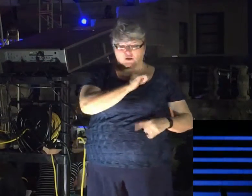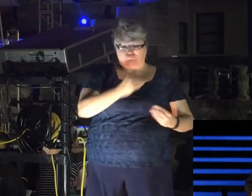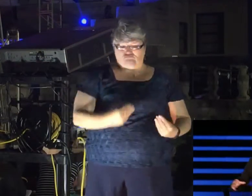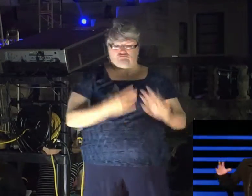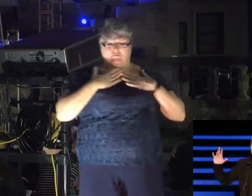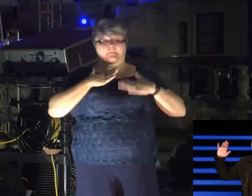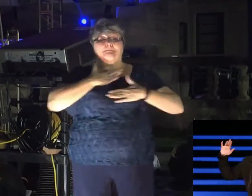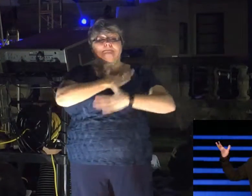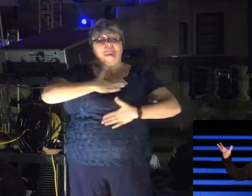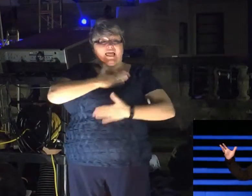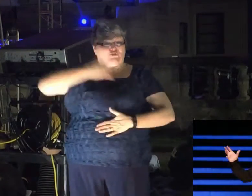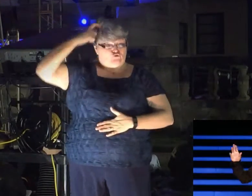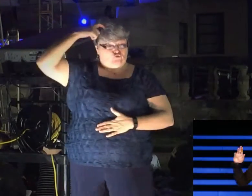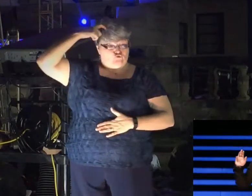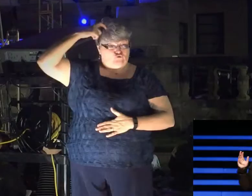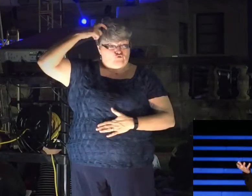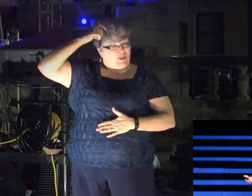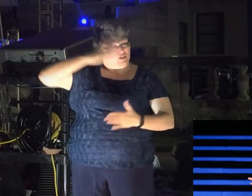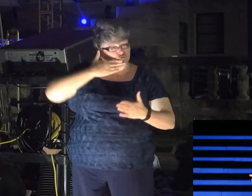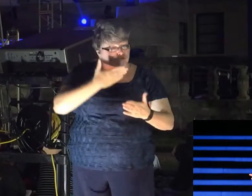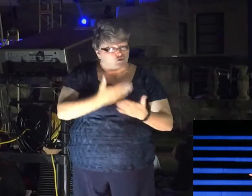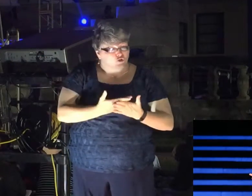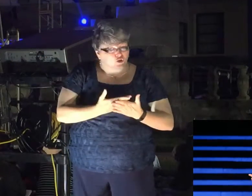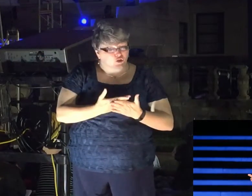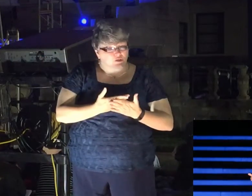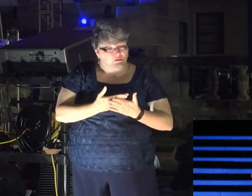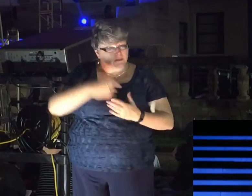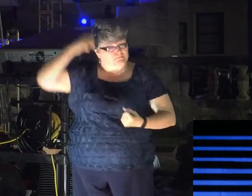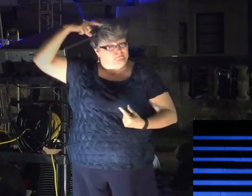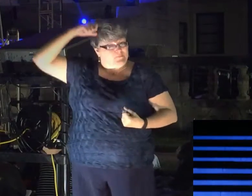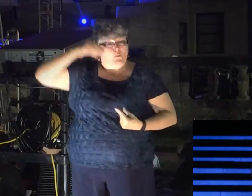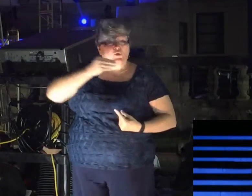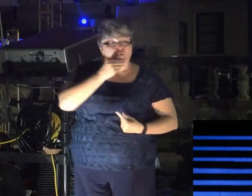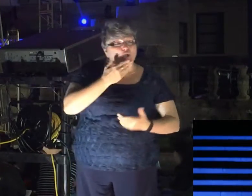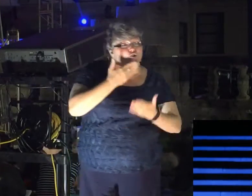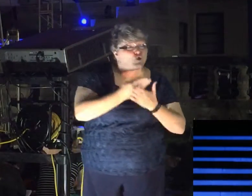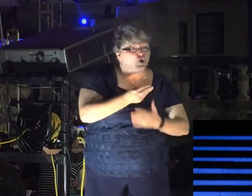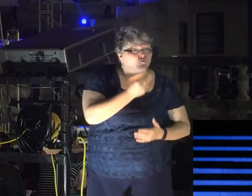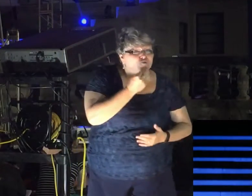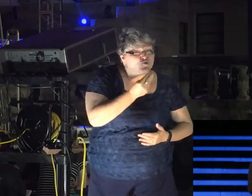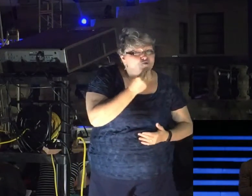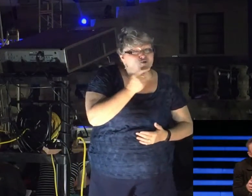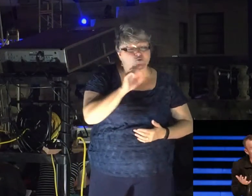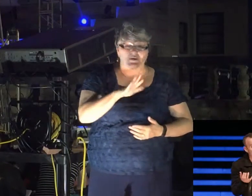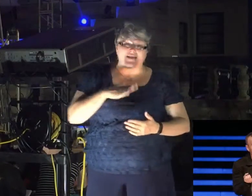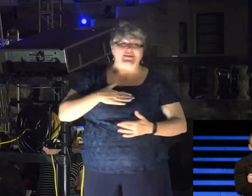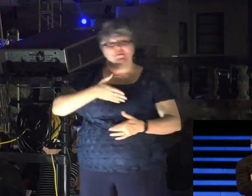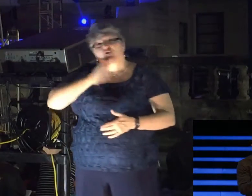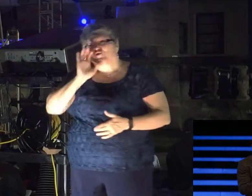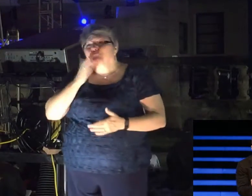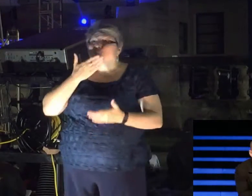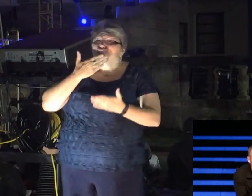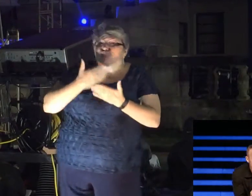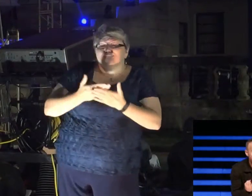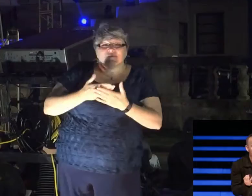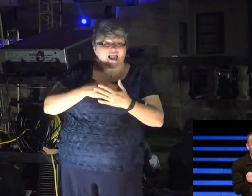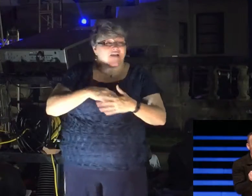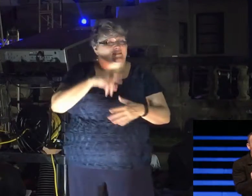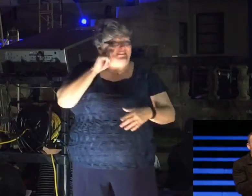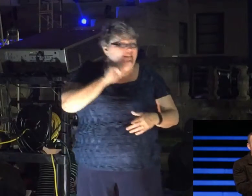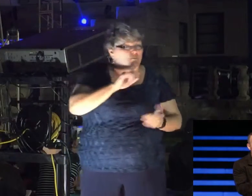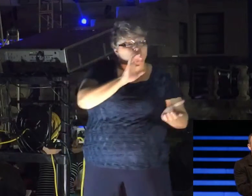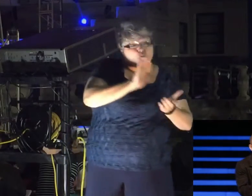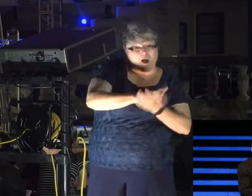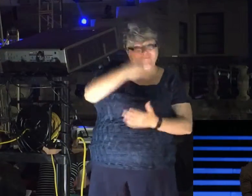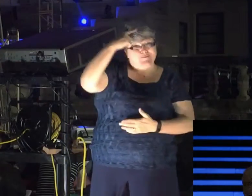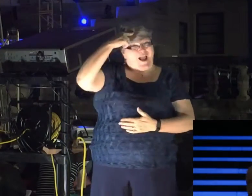fire that pleasure center, right? That pleasure center's good. It fires when you eat good food, when you have something good to drink,